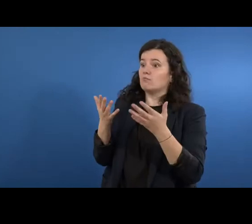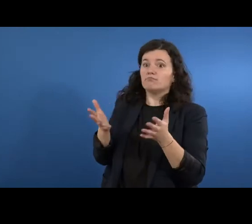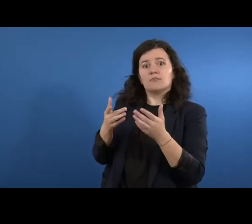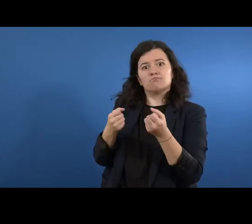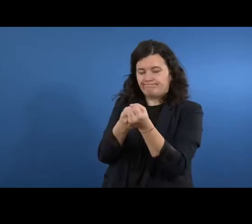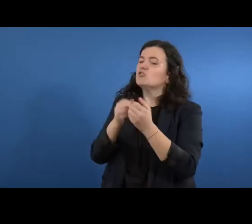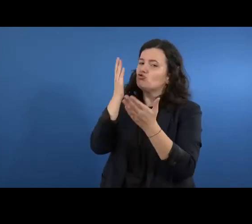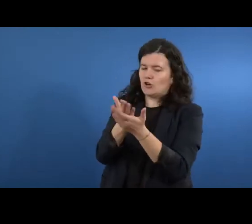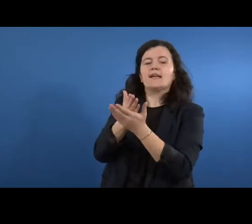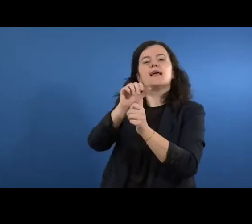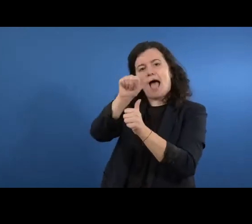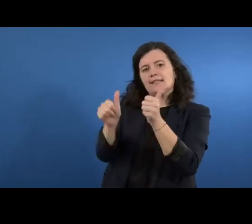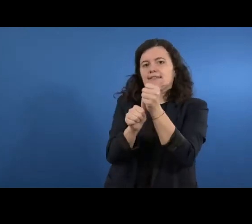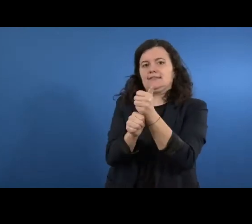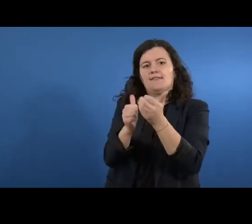Also maybe